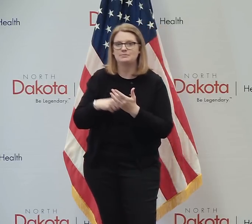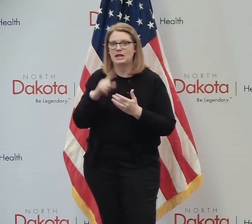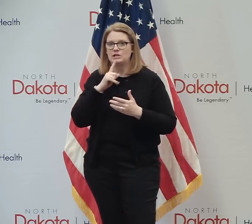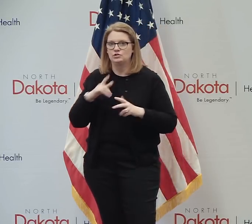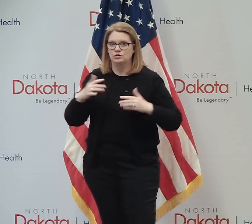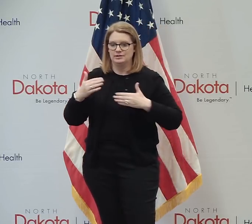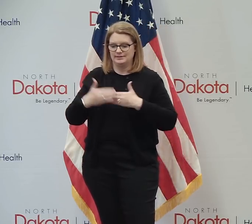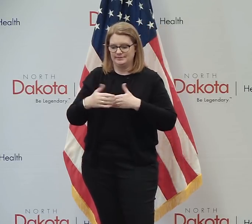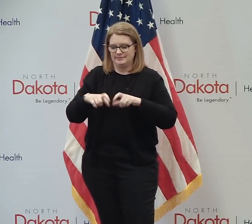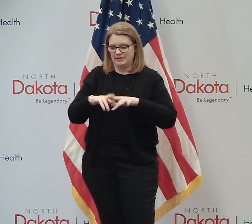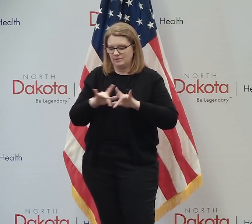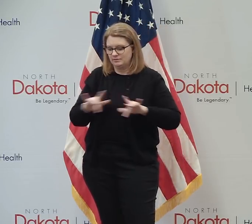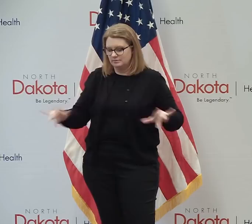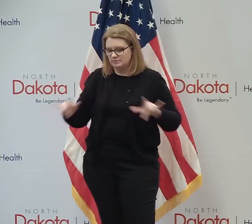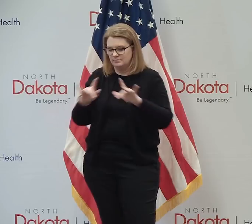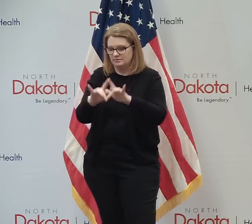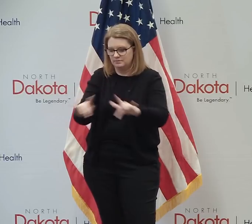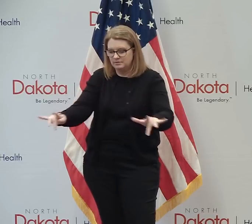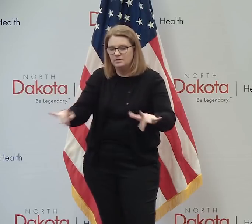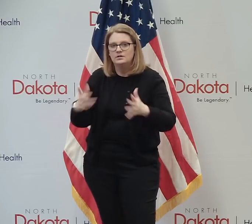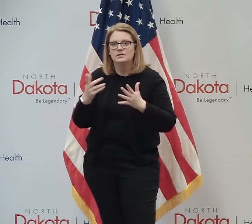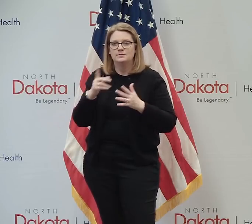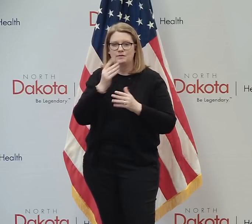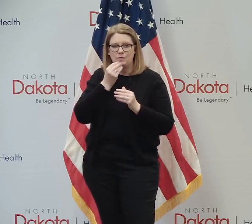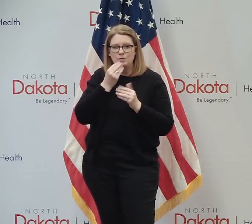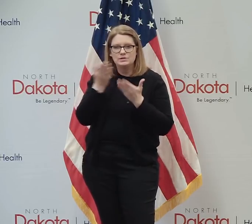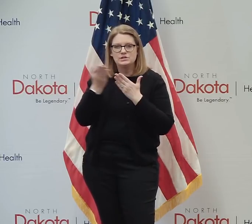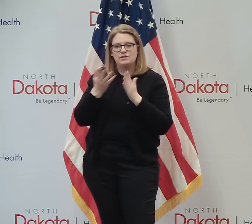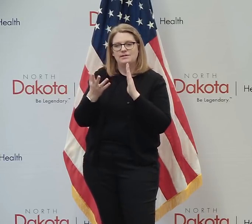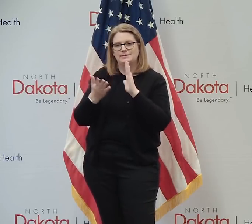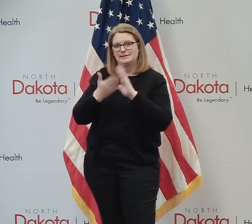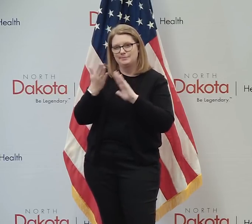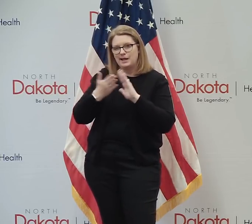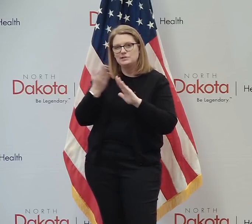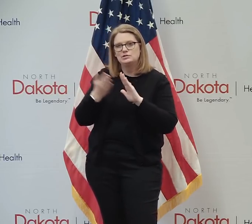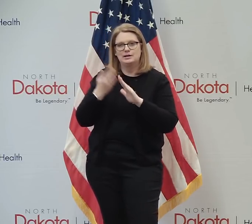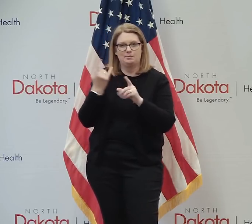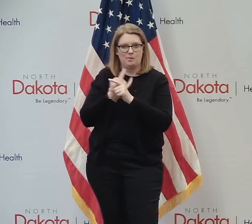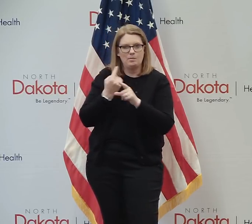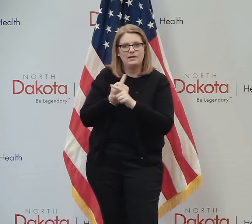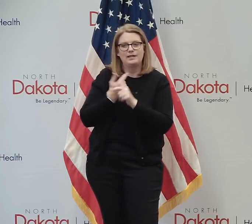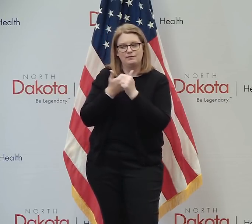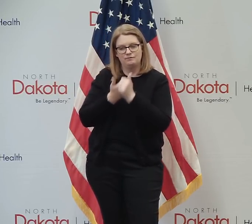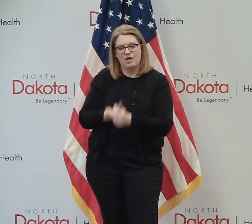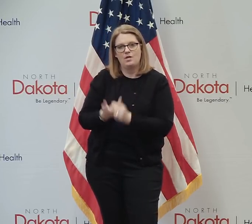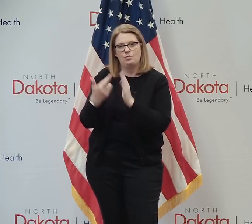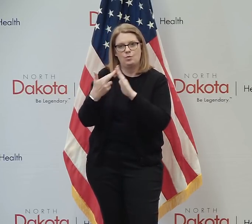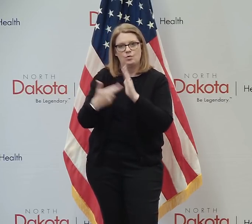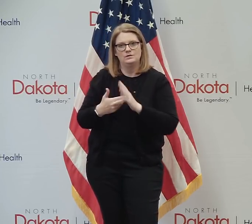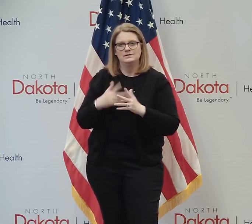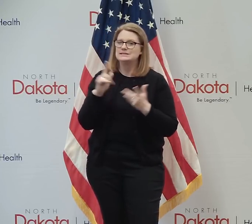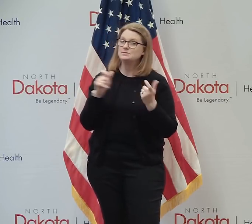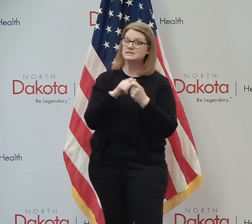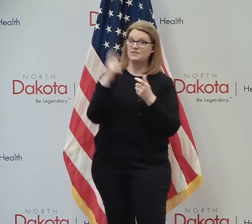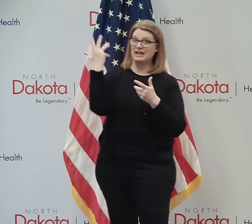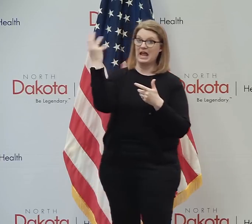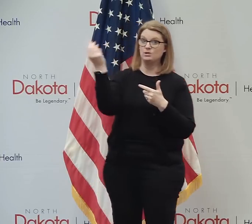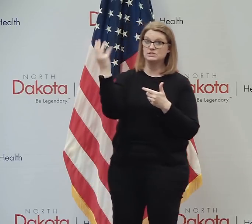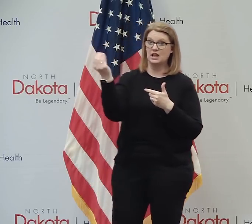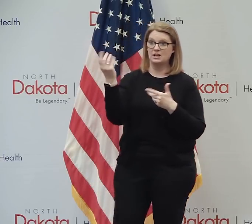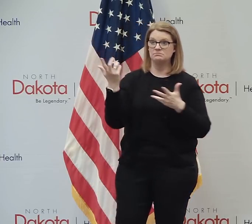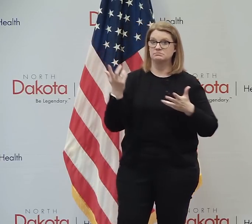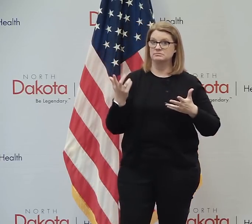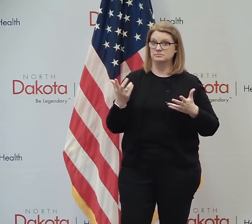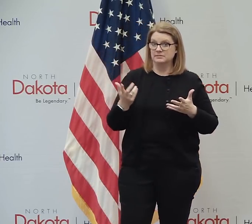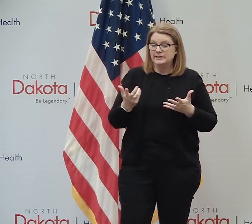making sure that food service is managing and operating under all the guidelines for food service. But we, particularly on those outdoor things, we'd like to see people moving